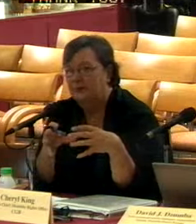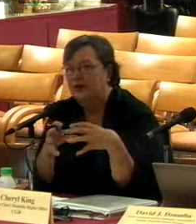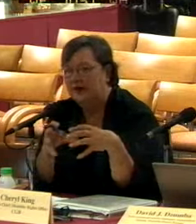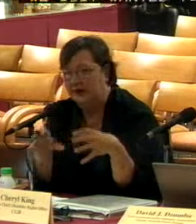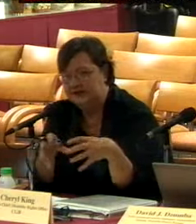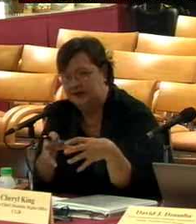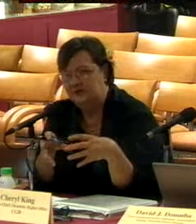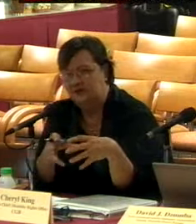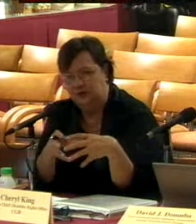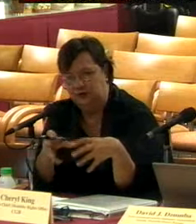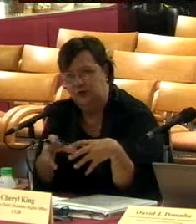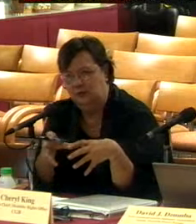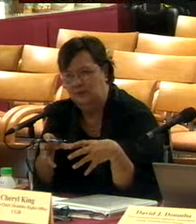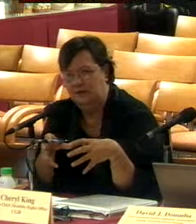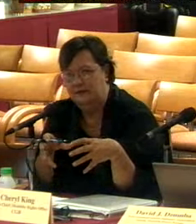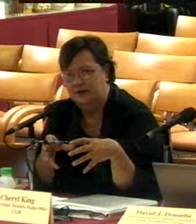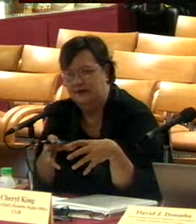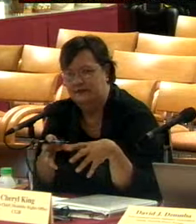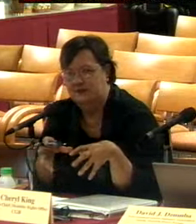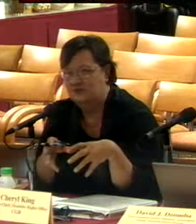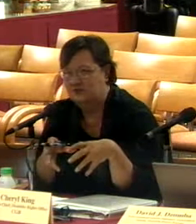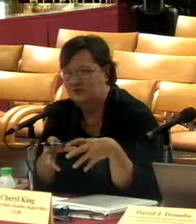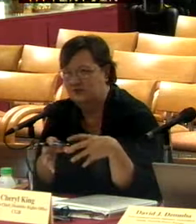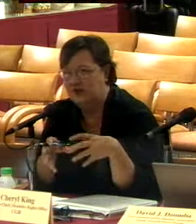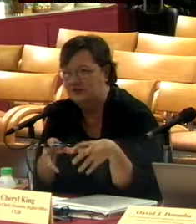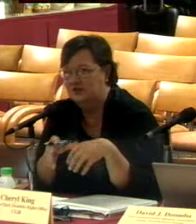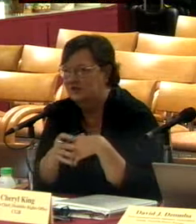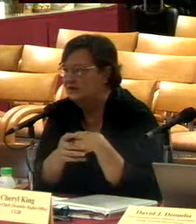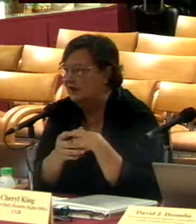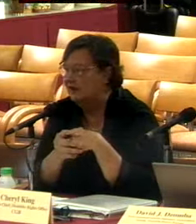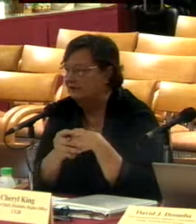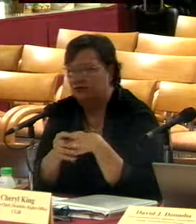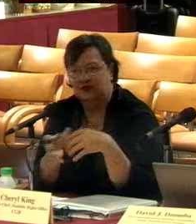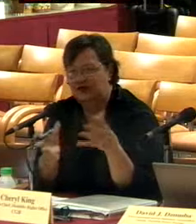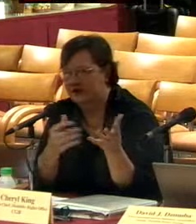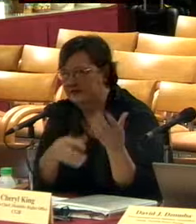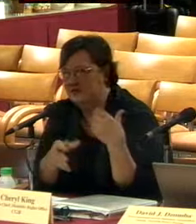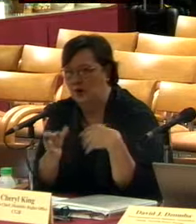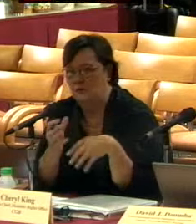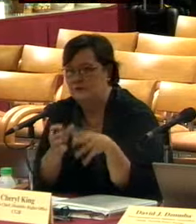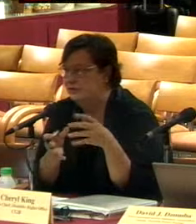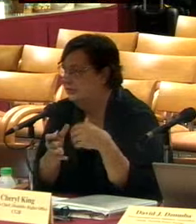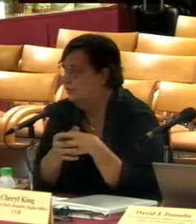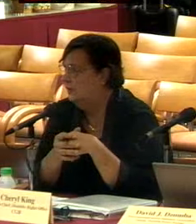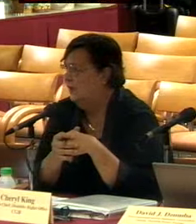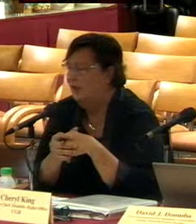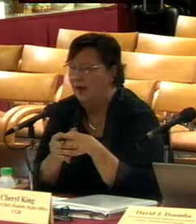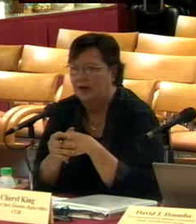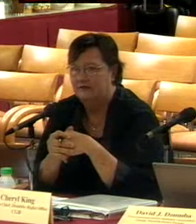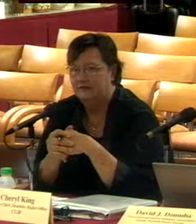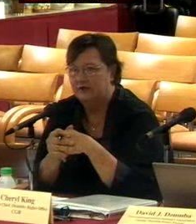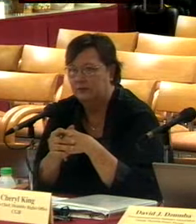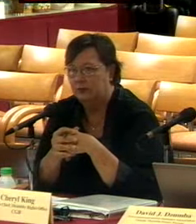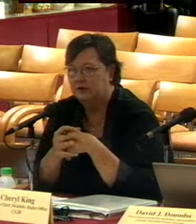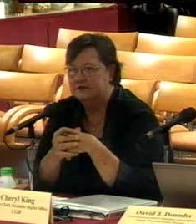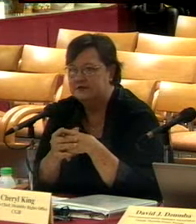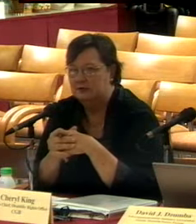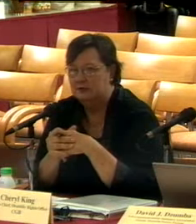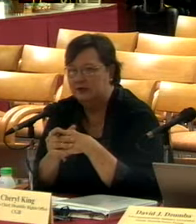bring attention to these sections, and if you could just give us an overview of the work of the subcommittee for